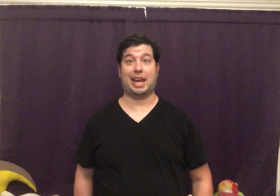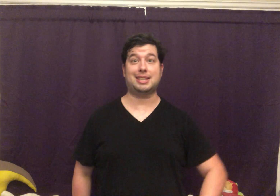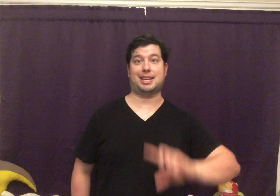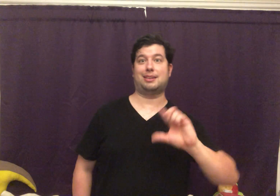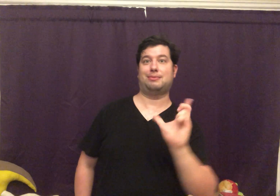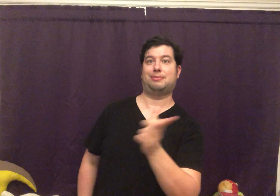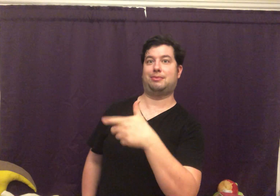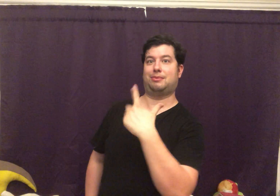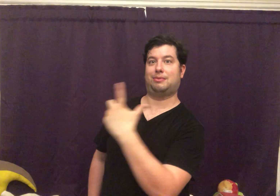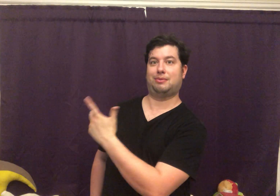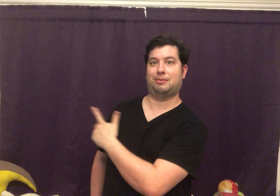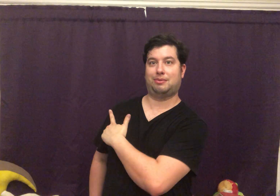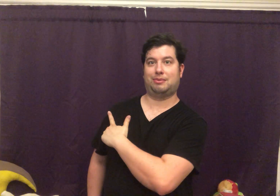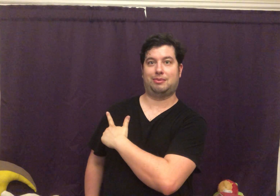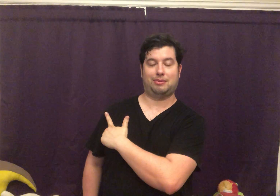Lazy.